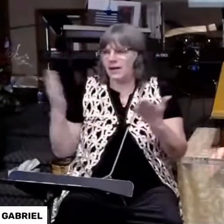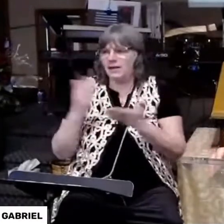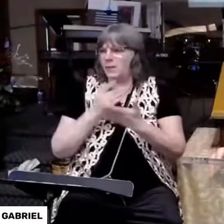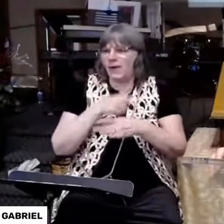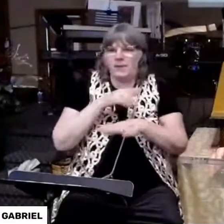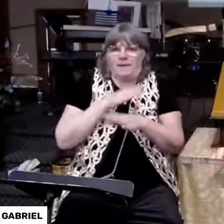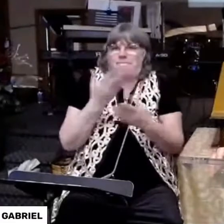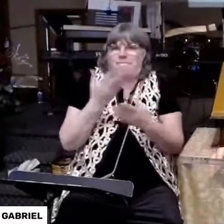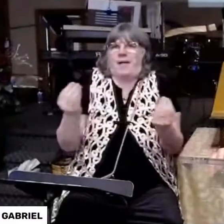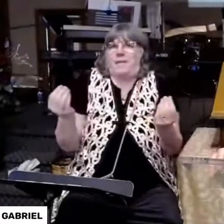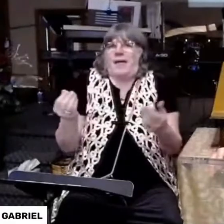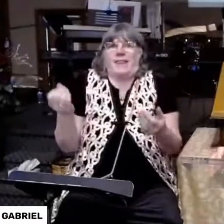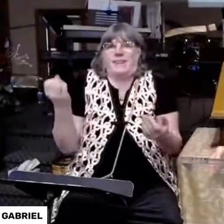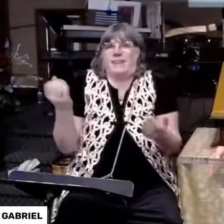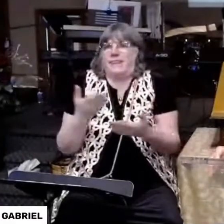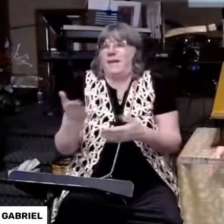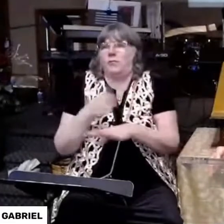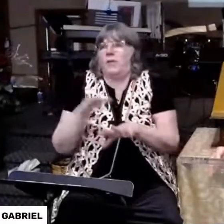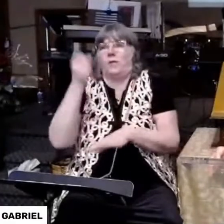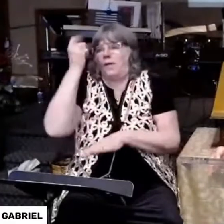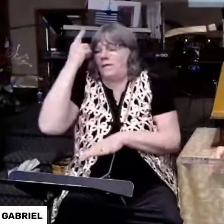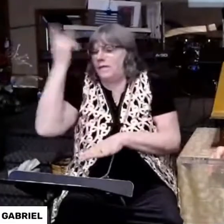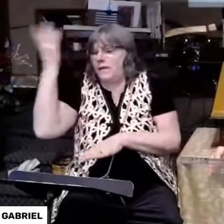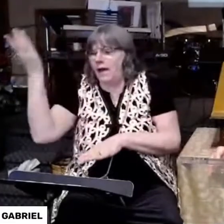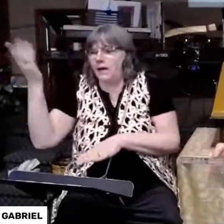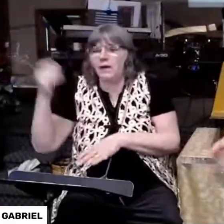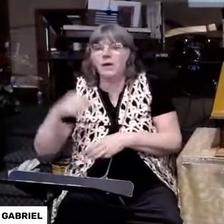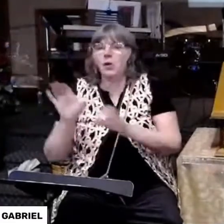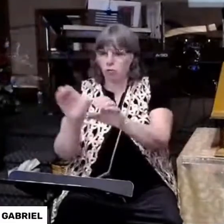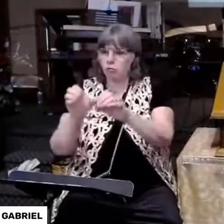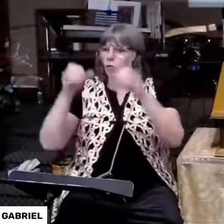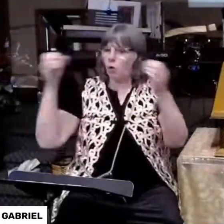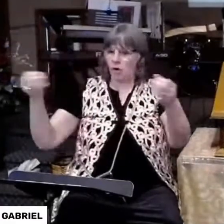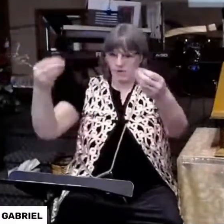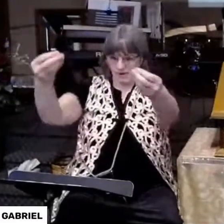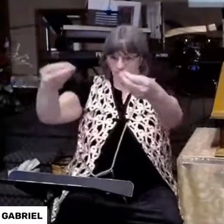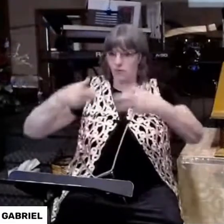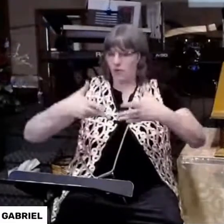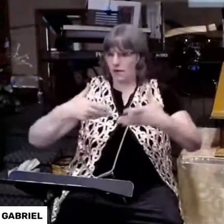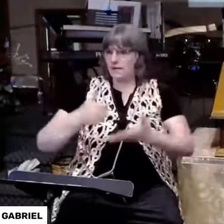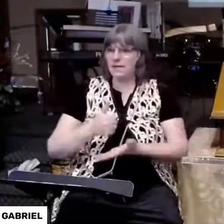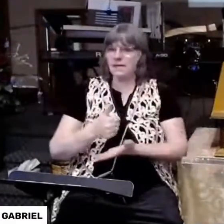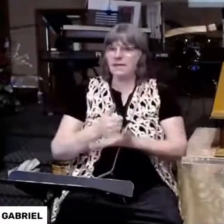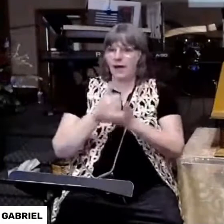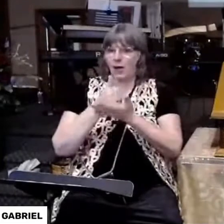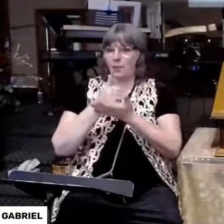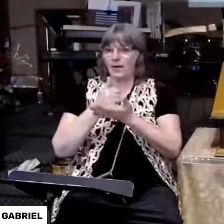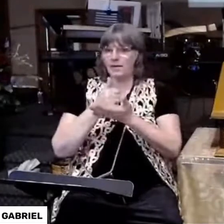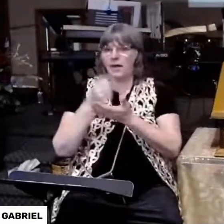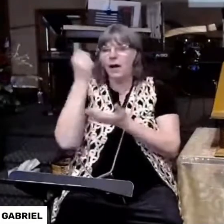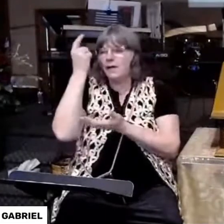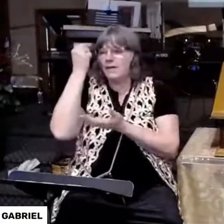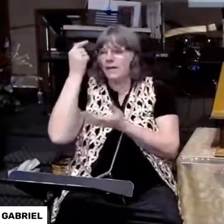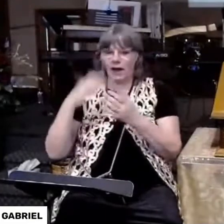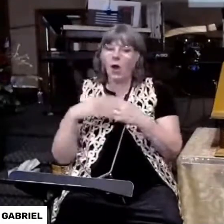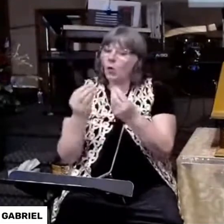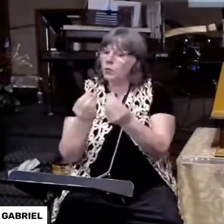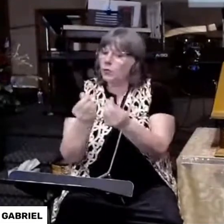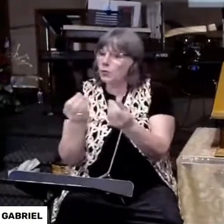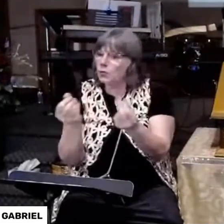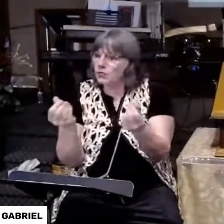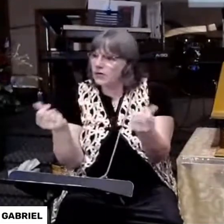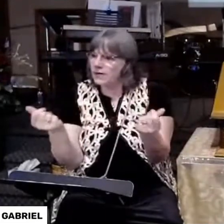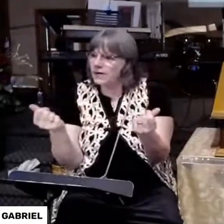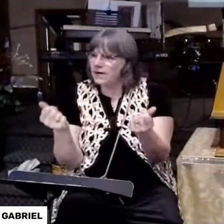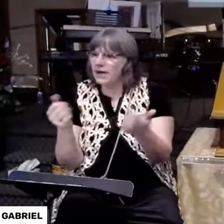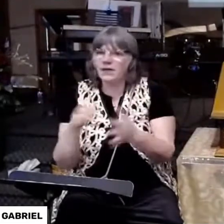So the Torah was given to us as a solution to